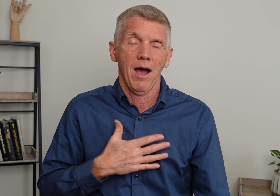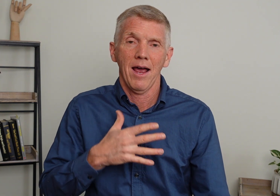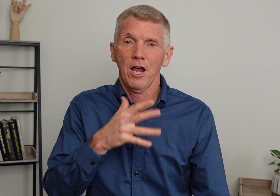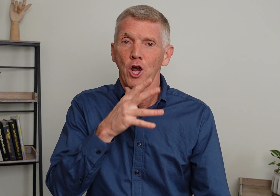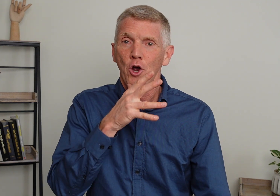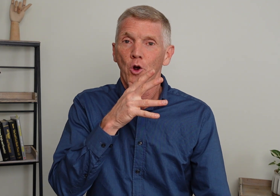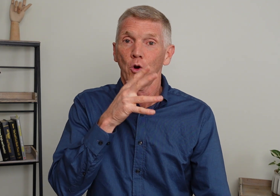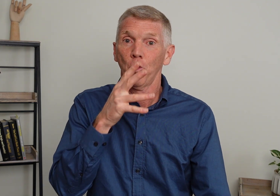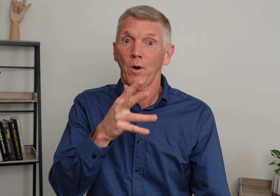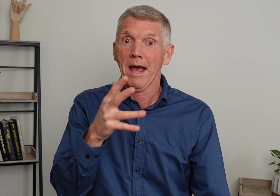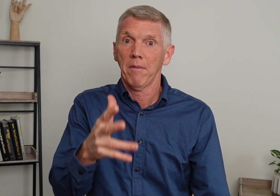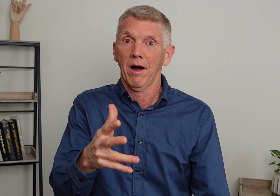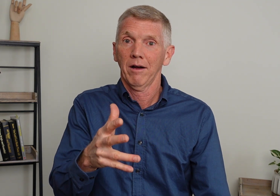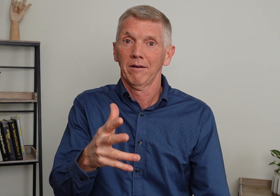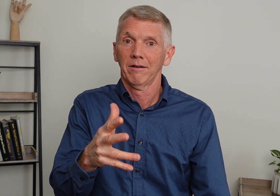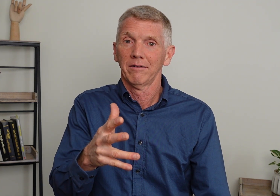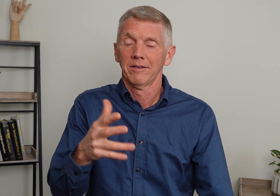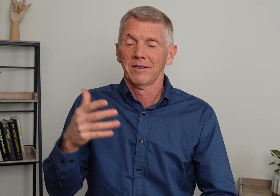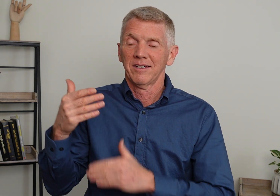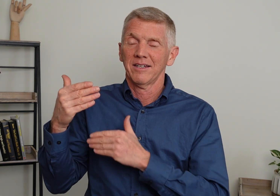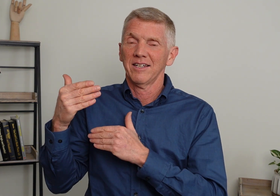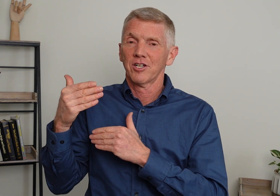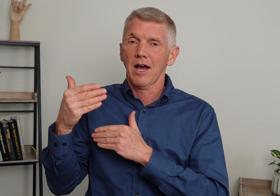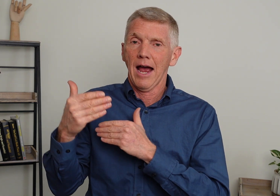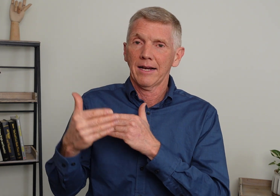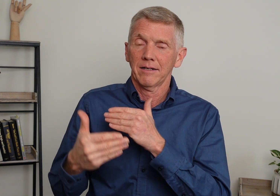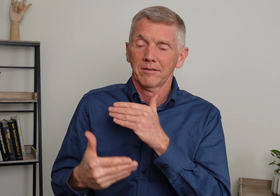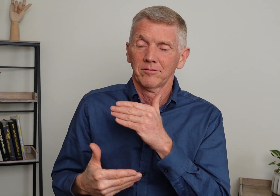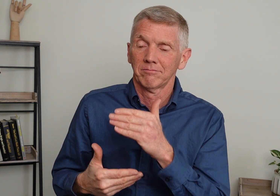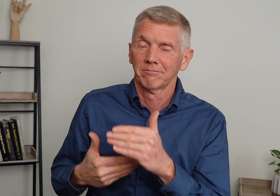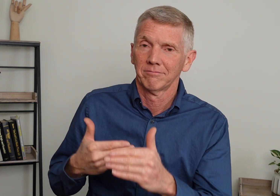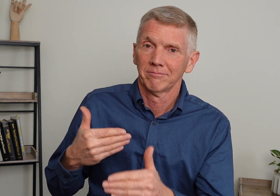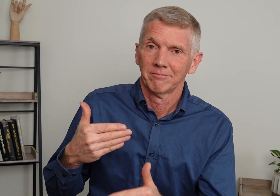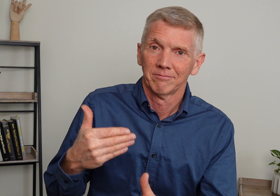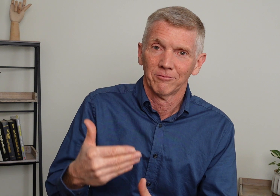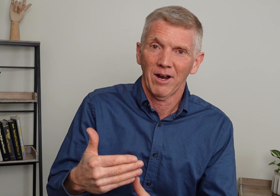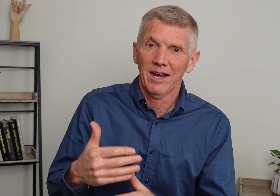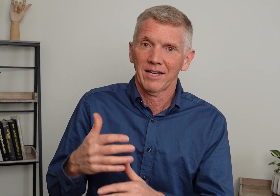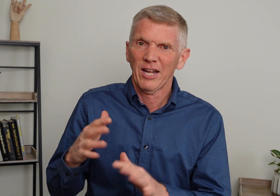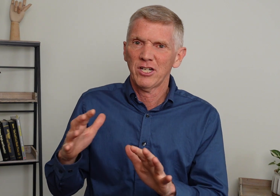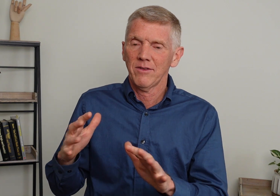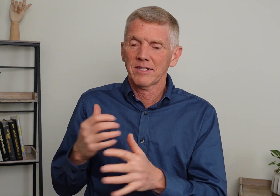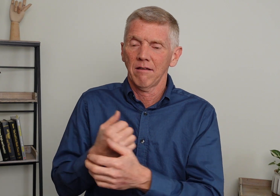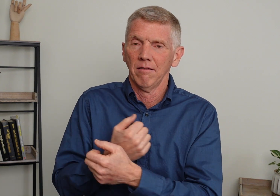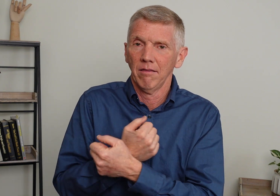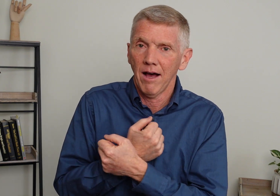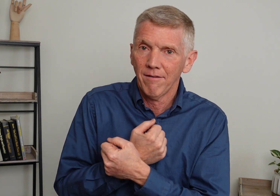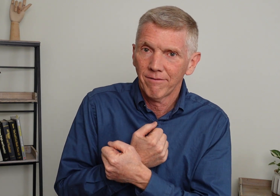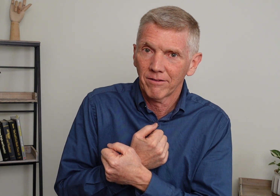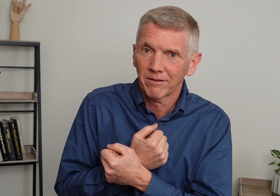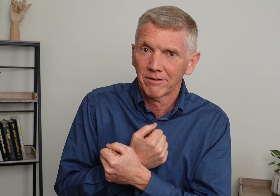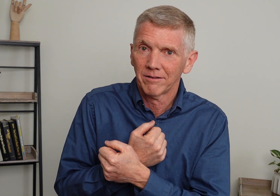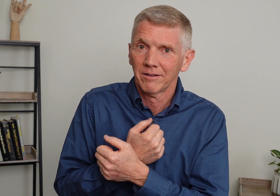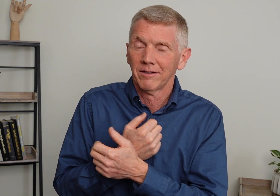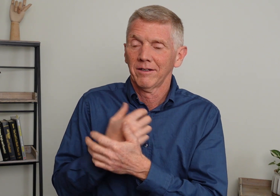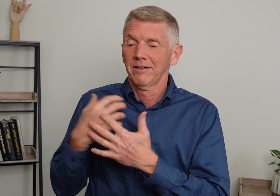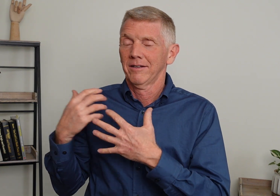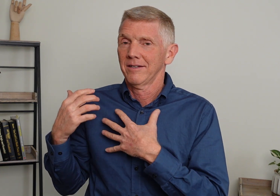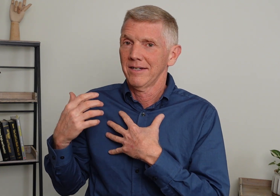My grandma is kind, right? Can you see this? Love, see